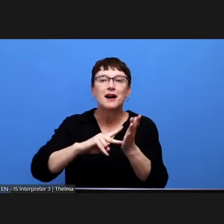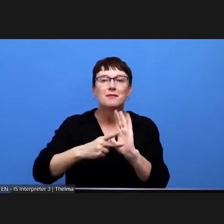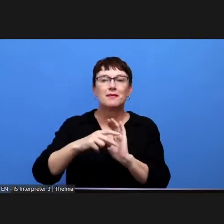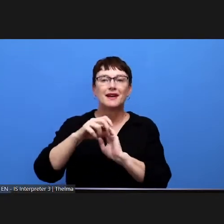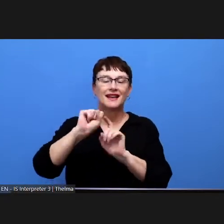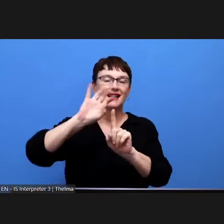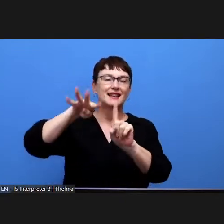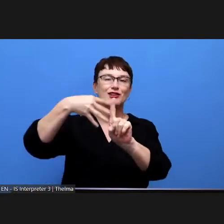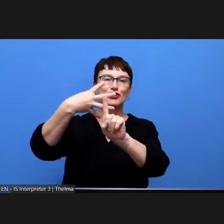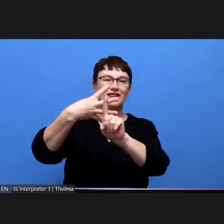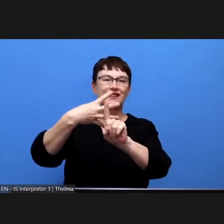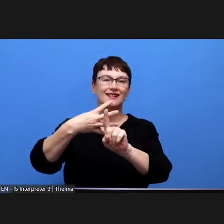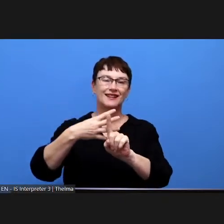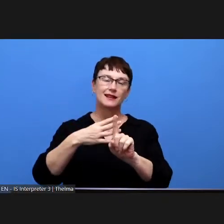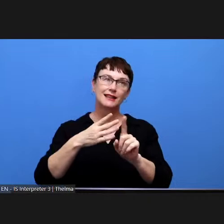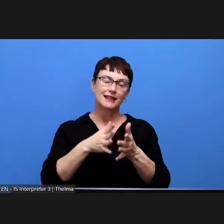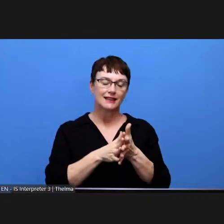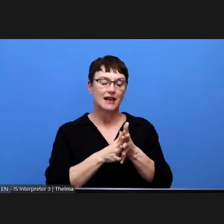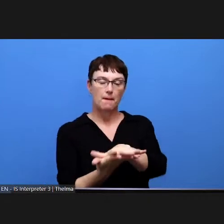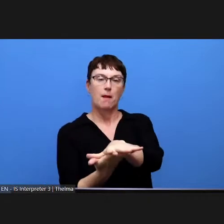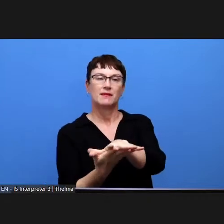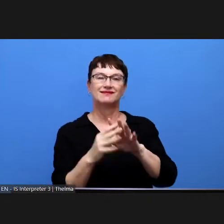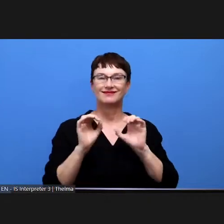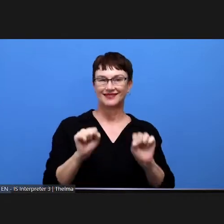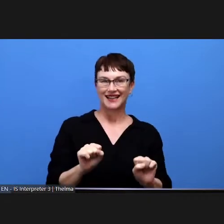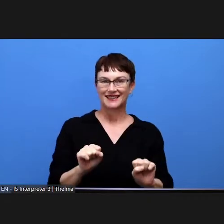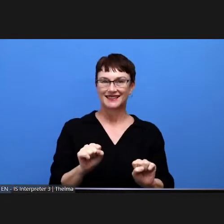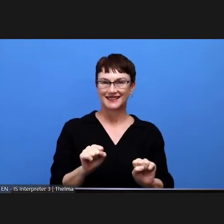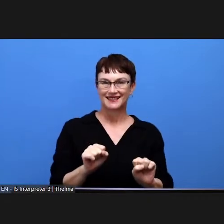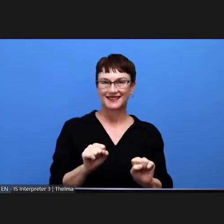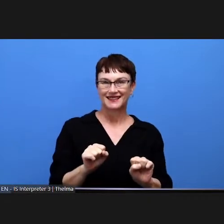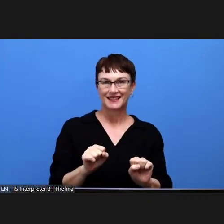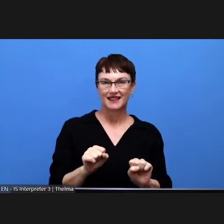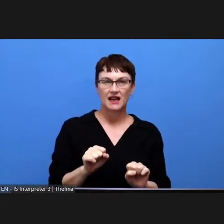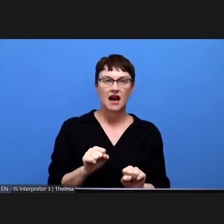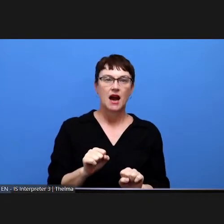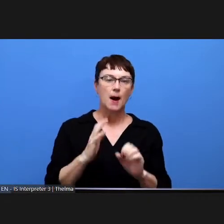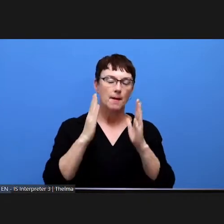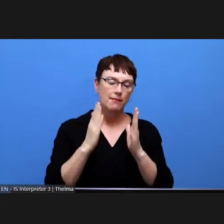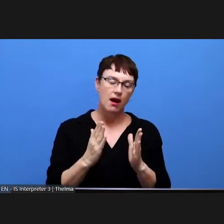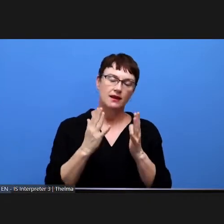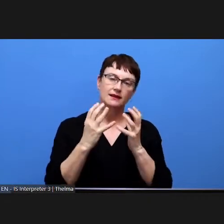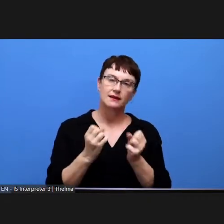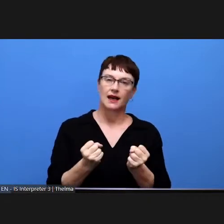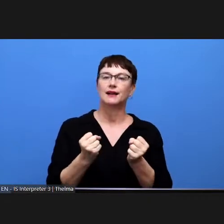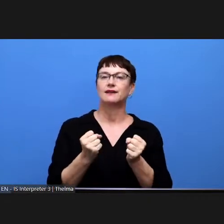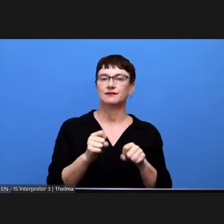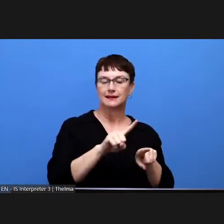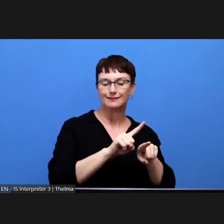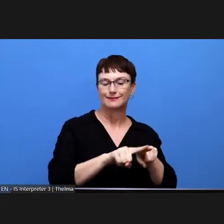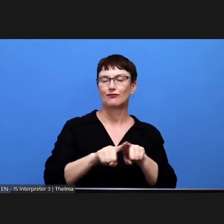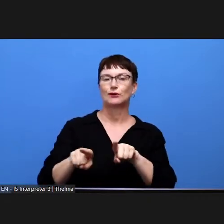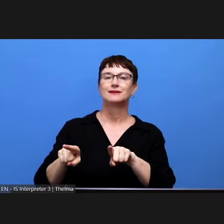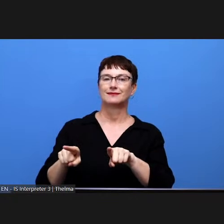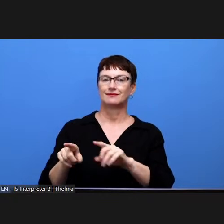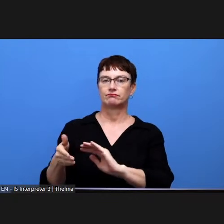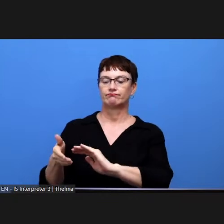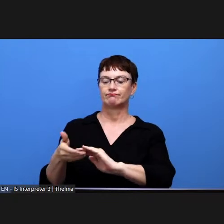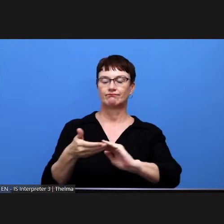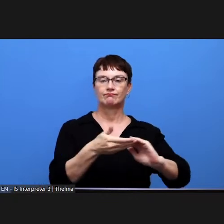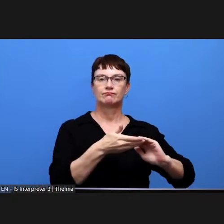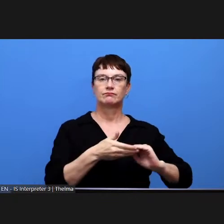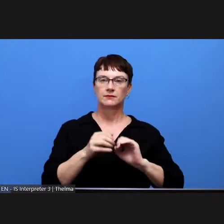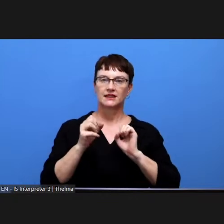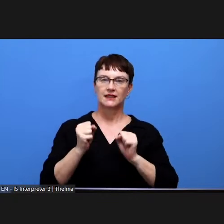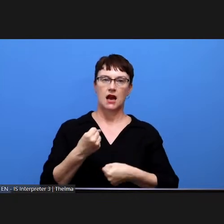VLA process seen from a human rights standpoint to help the country